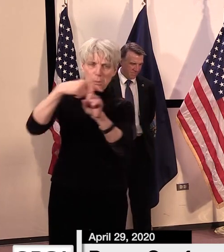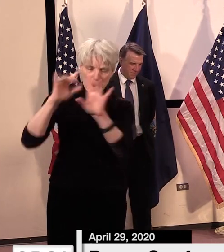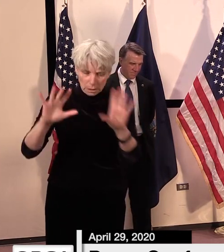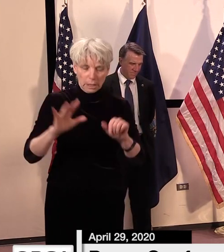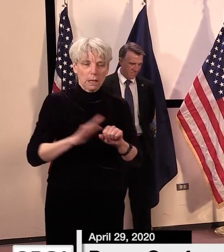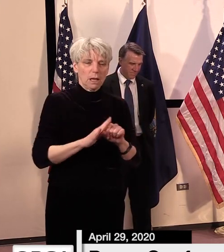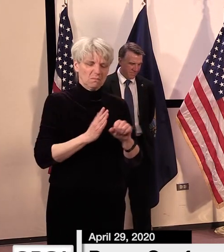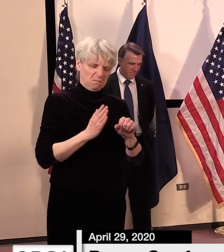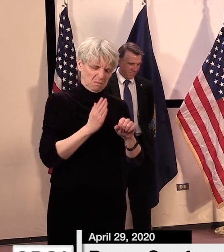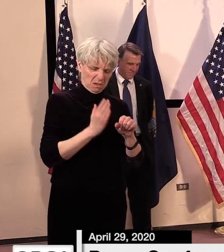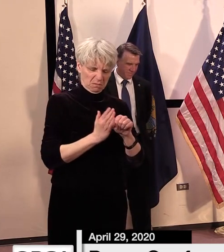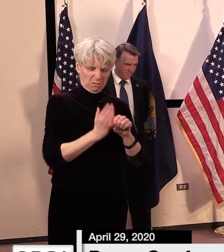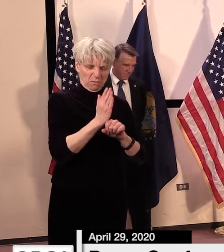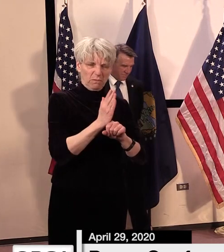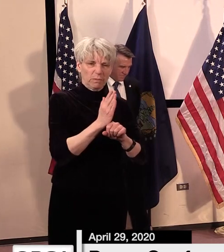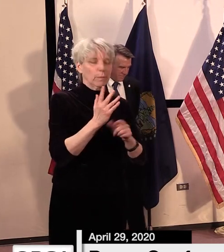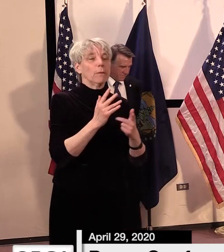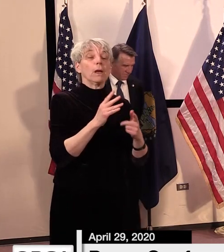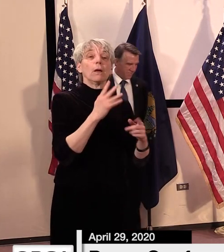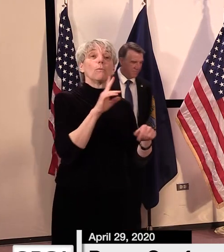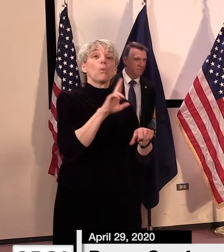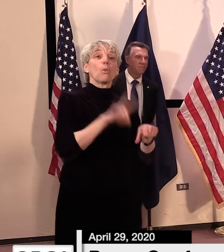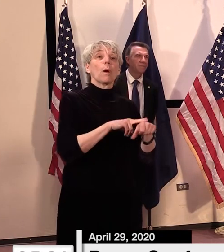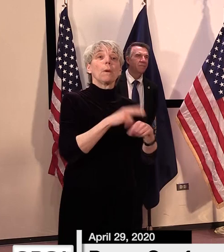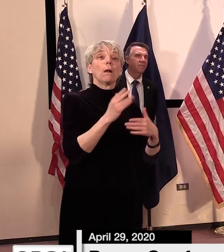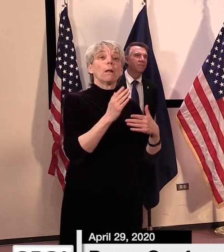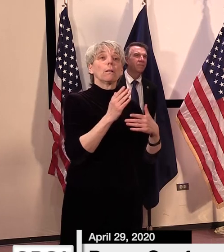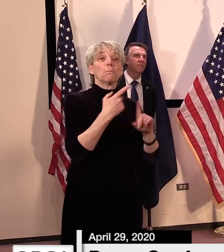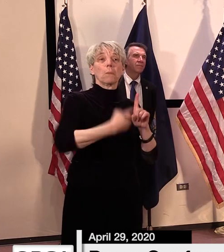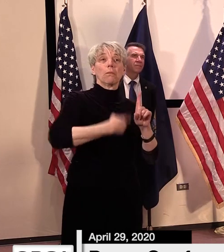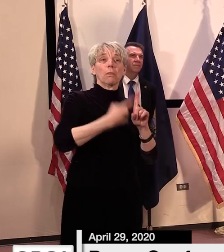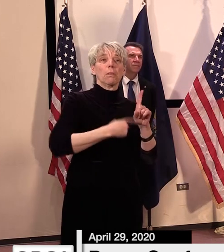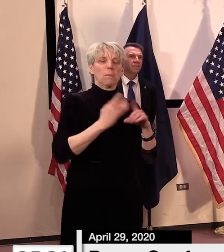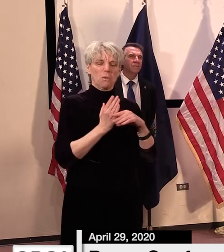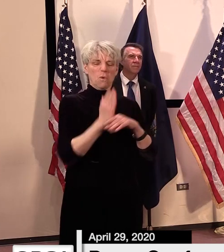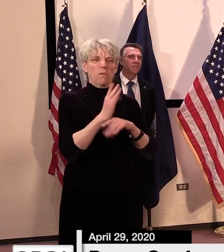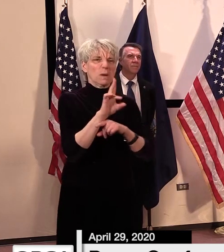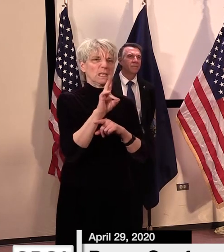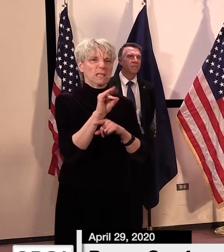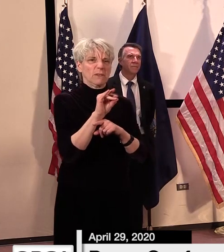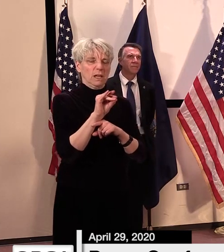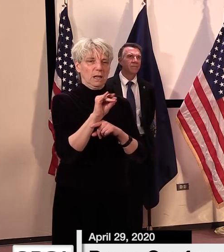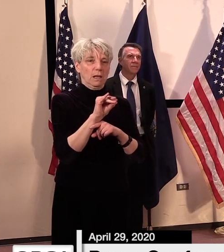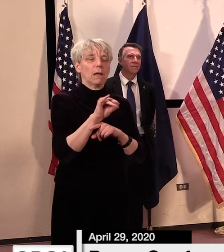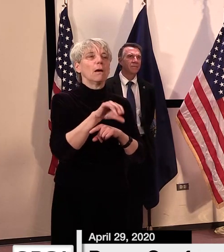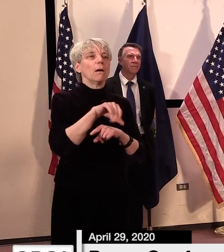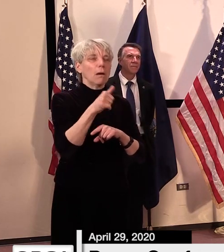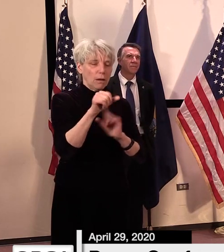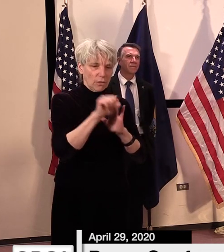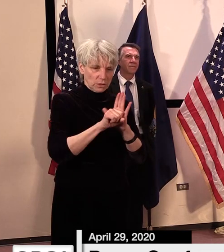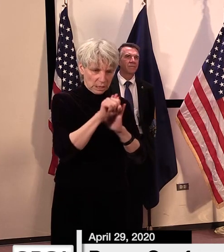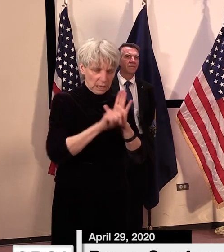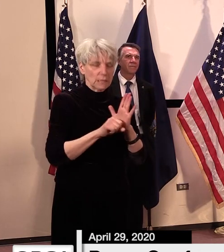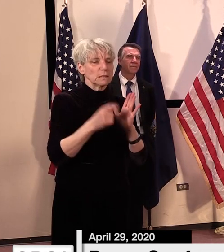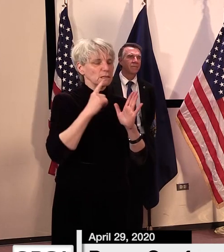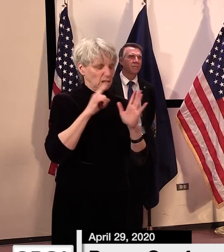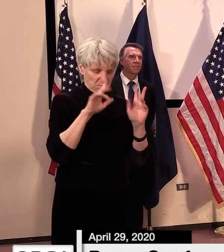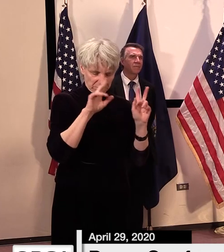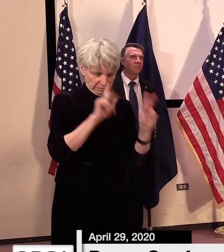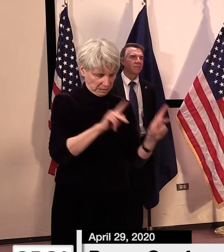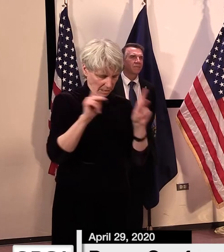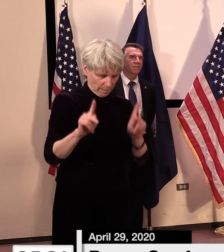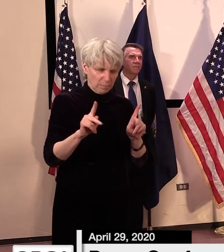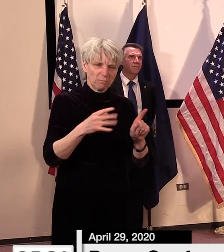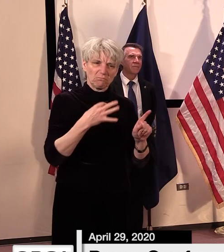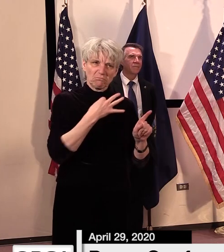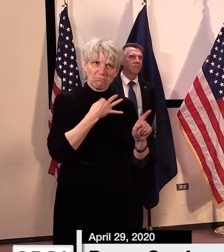the average in previous months. Other states have reported that March deaths were also beyond their normal total. Do you think the increase could